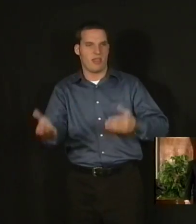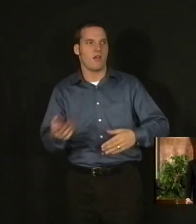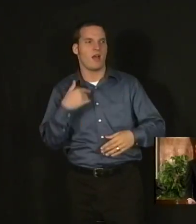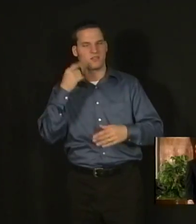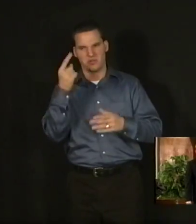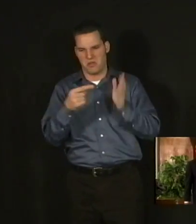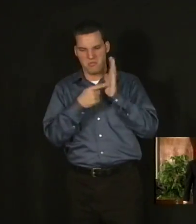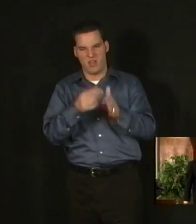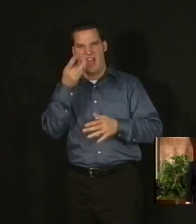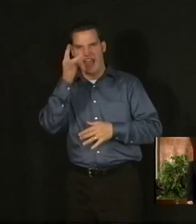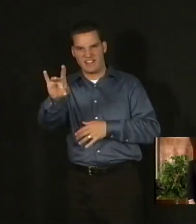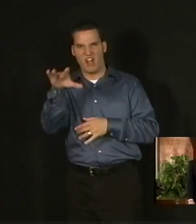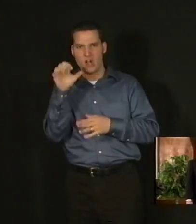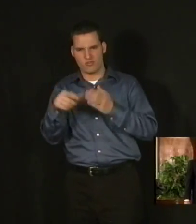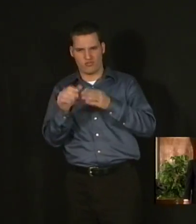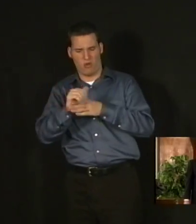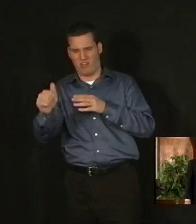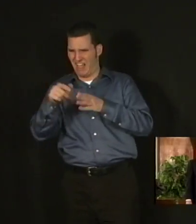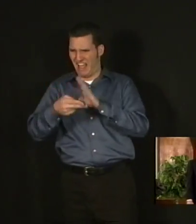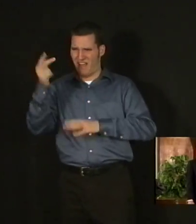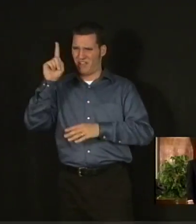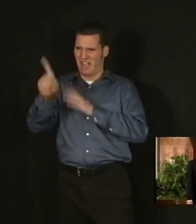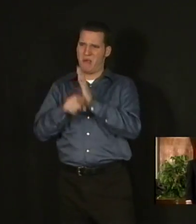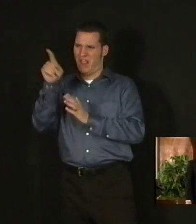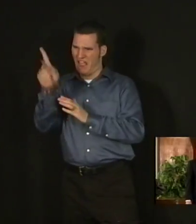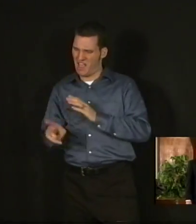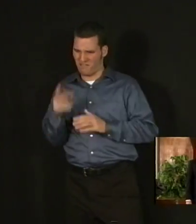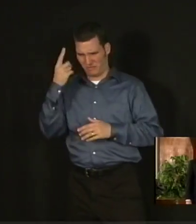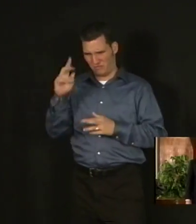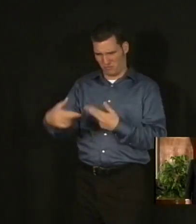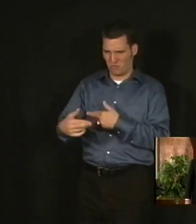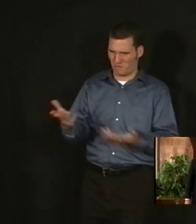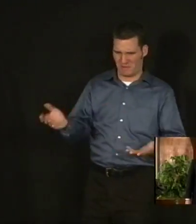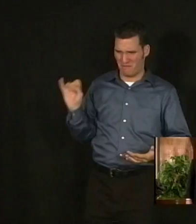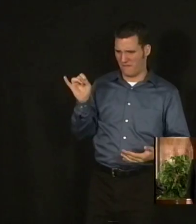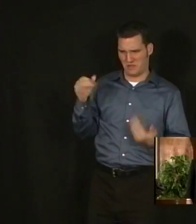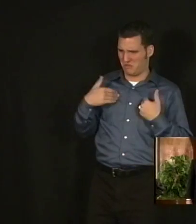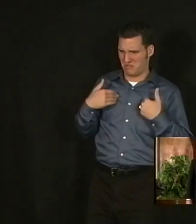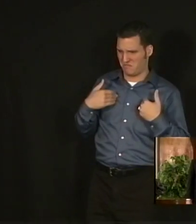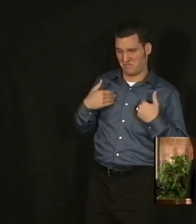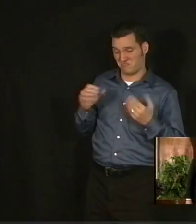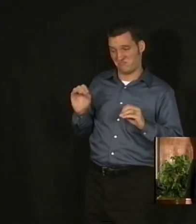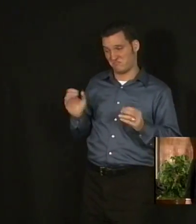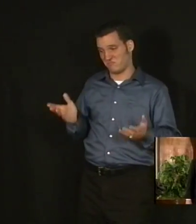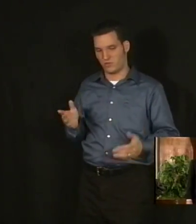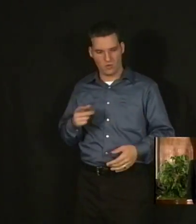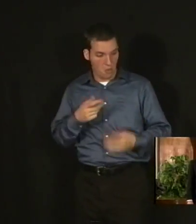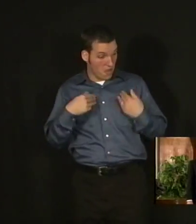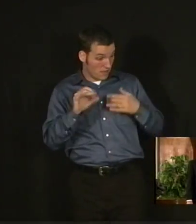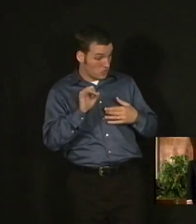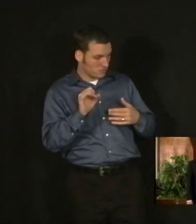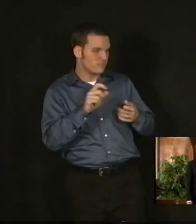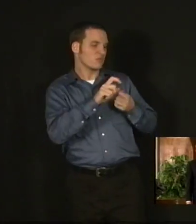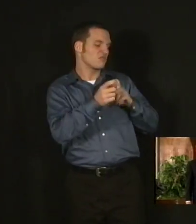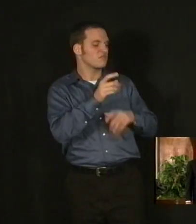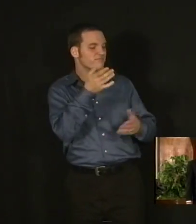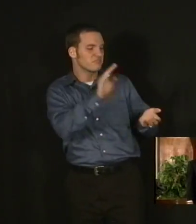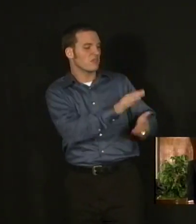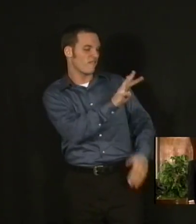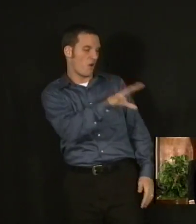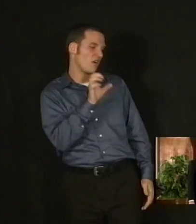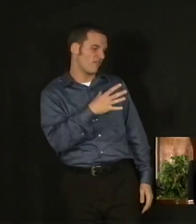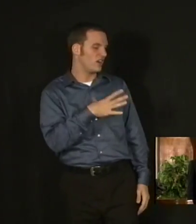bill here was like, $1,800. That seems kind of high for an hour and a half, for your room. I said, I don't have any insurance. They said, oh, you don't? Okay, let's make it